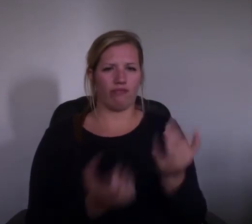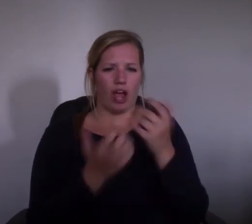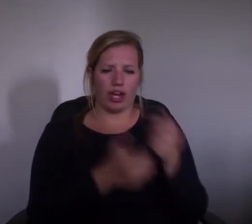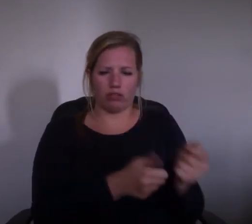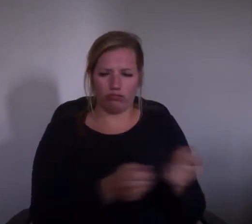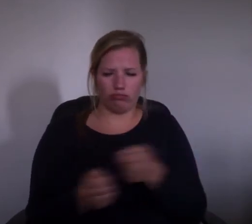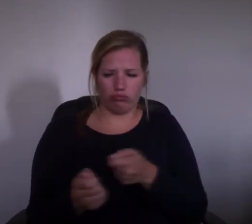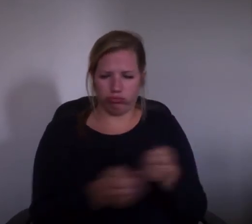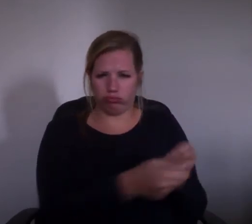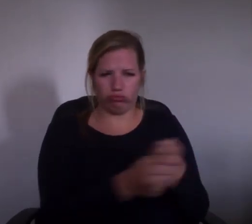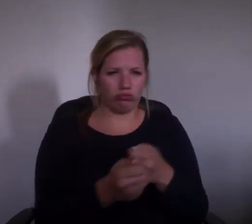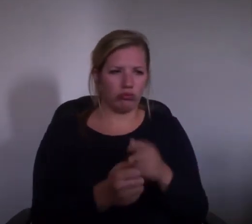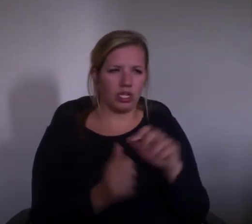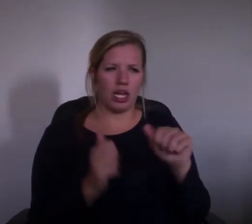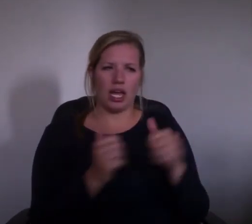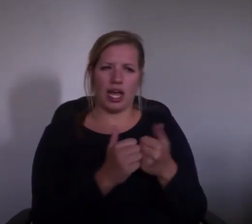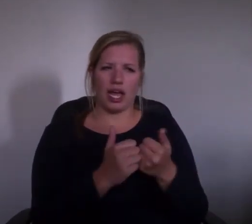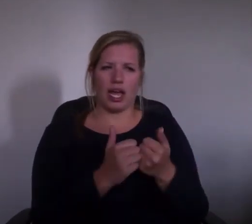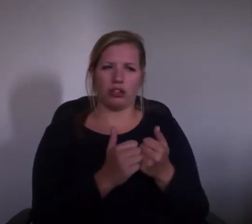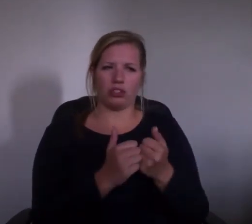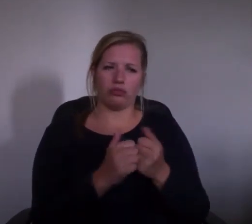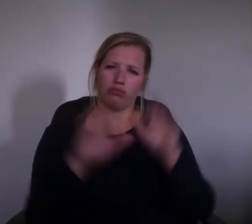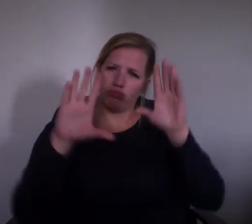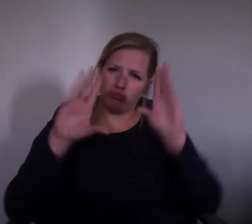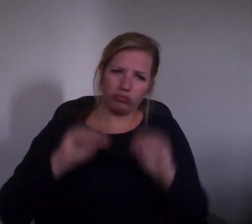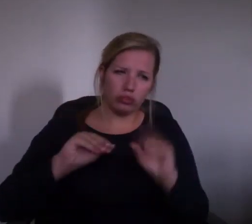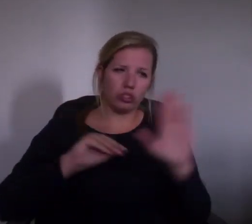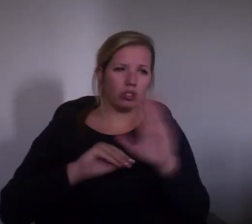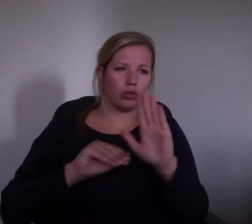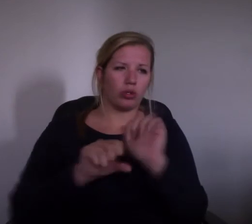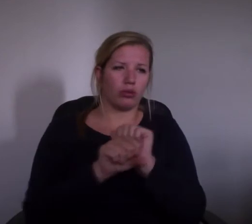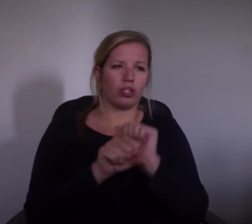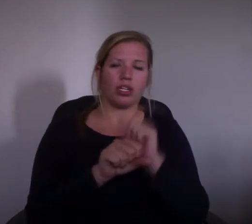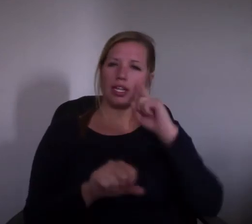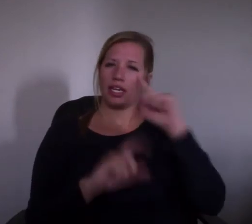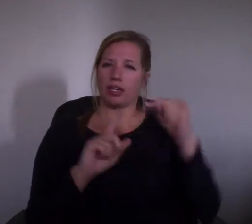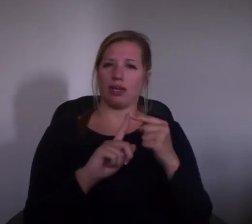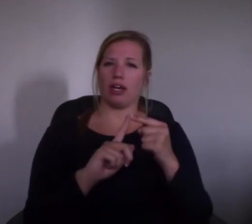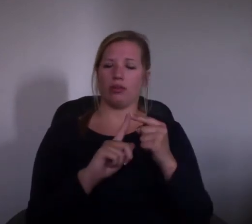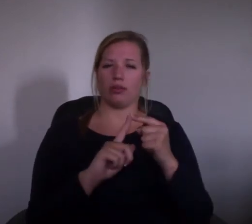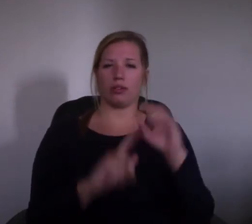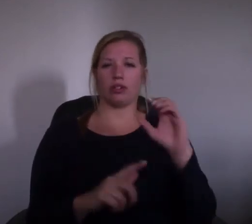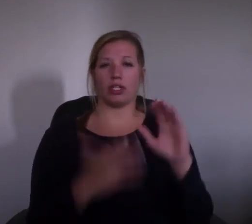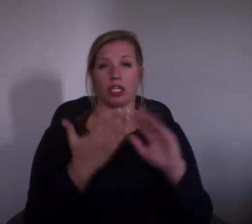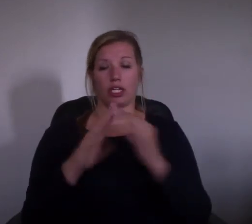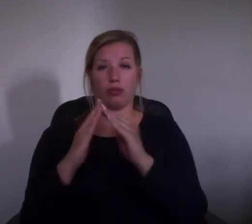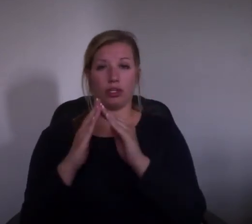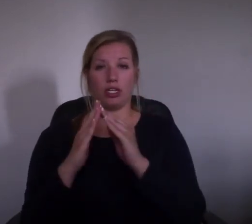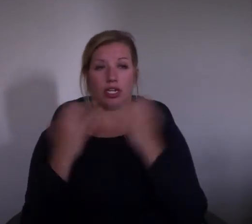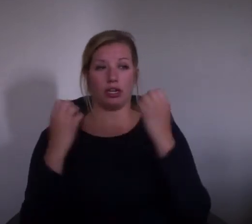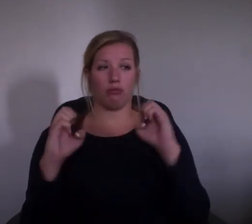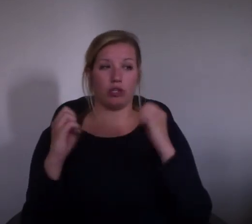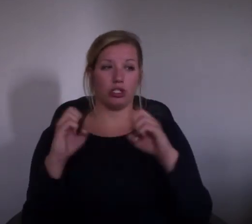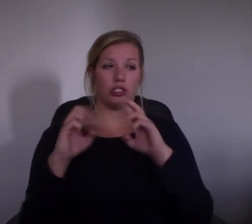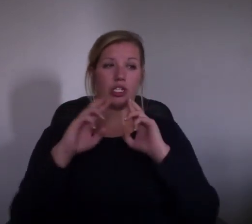And also think about completing a community emergency response team course or CERT course that may be